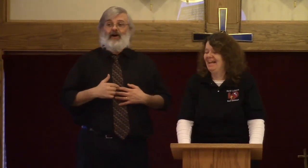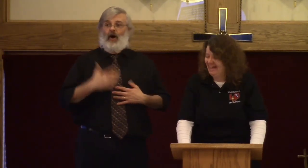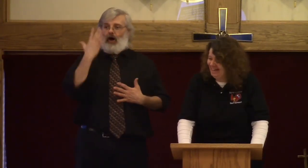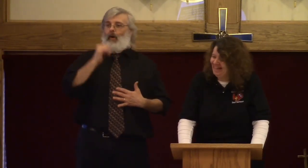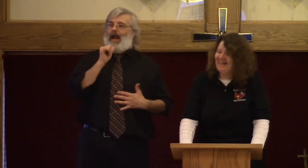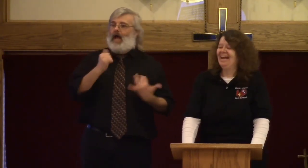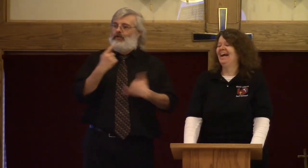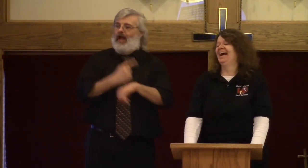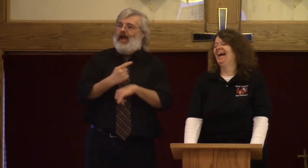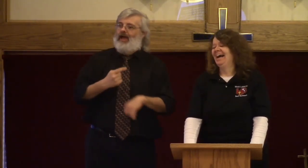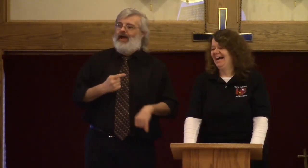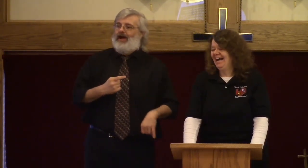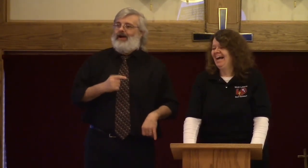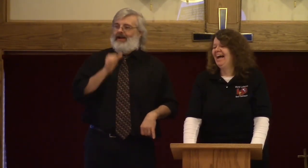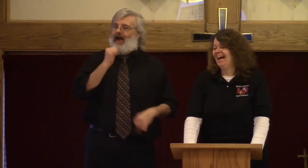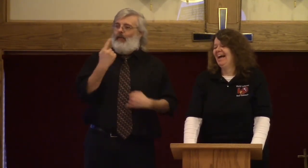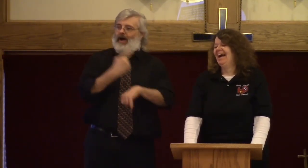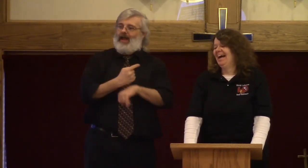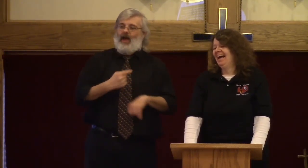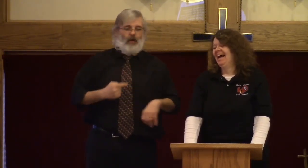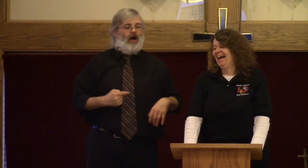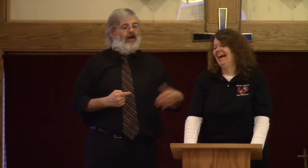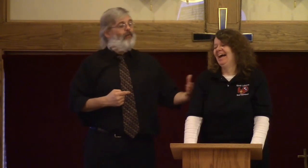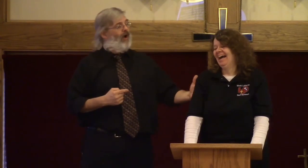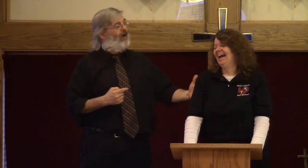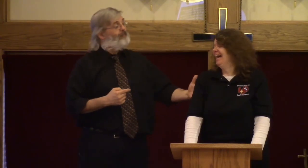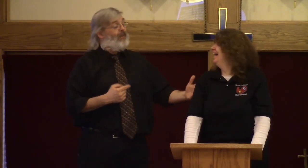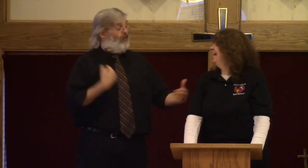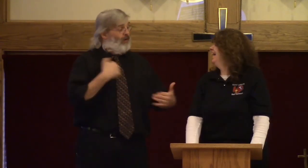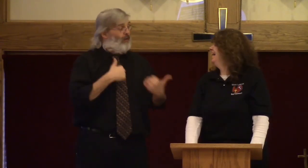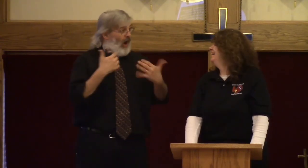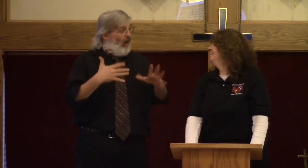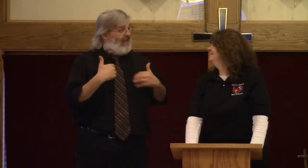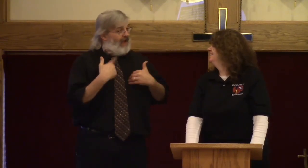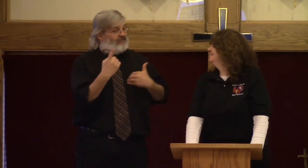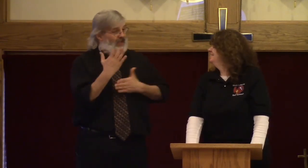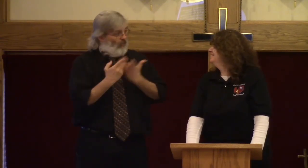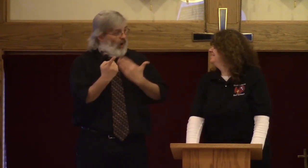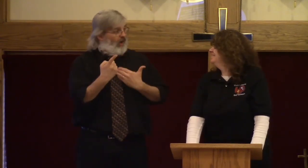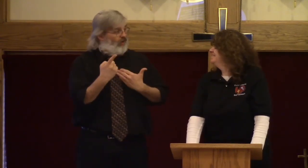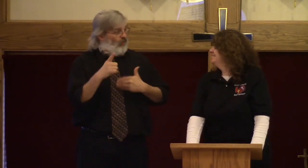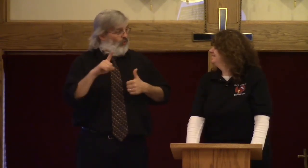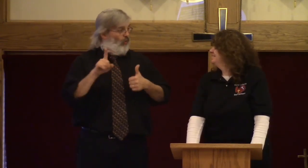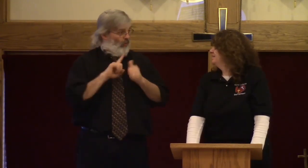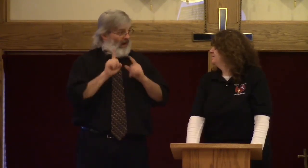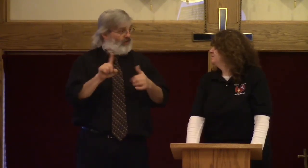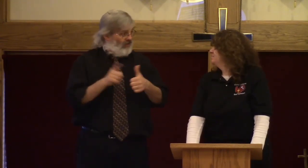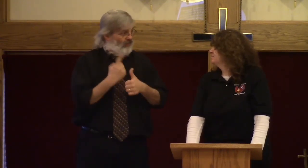Well, why not today? Yeah, one day. Well, we already have someone who went to the first